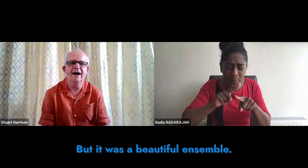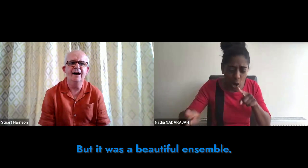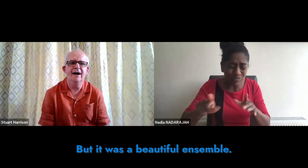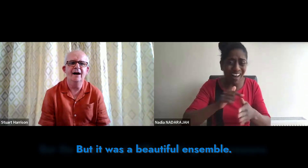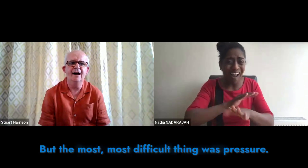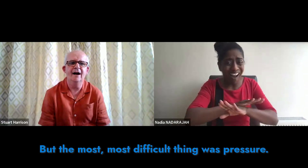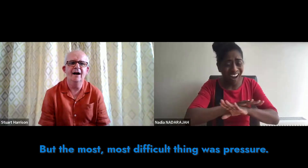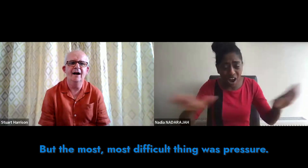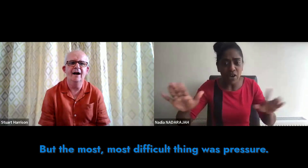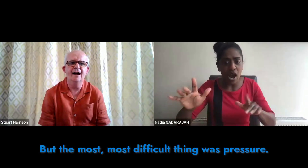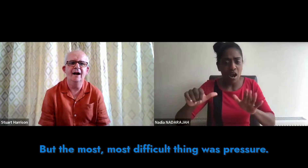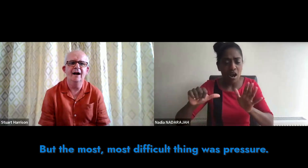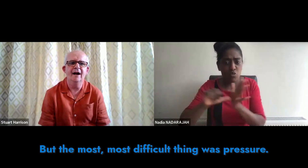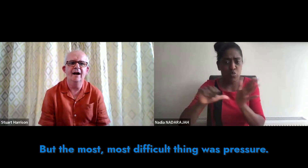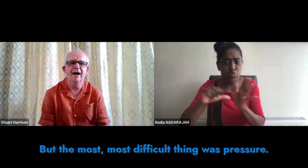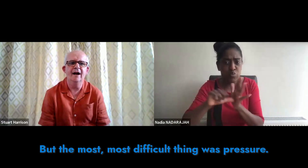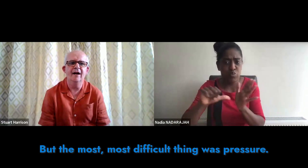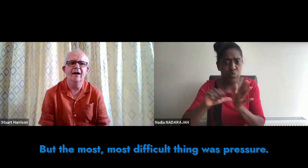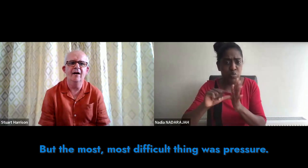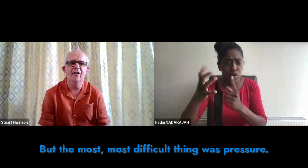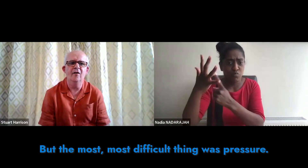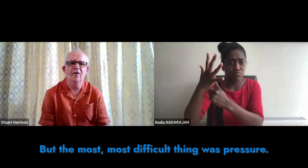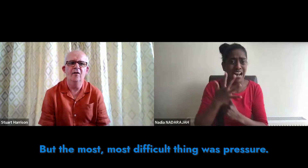beautiful ensemble. But the most